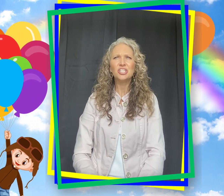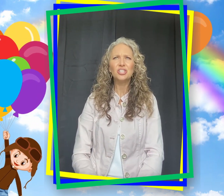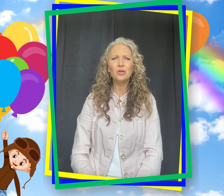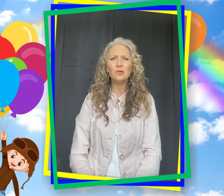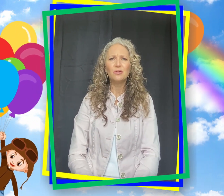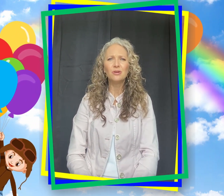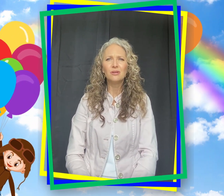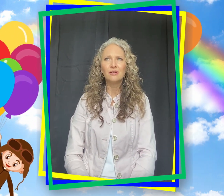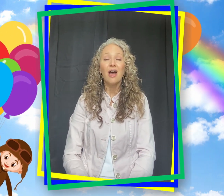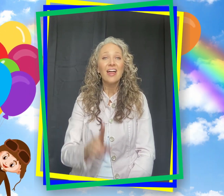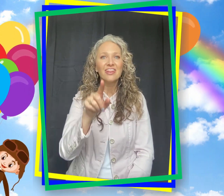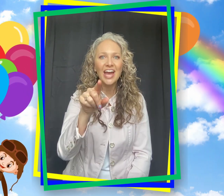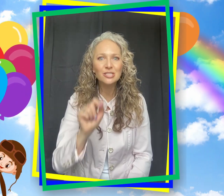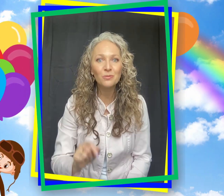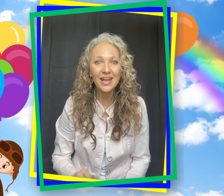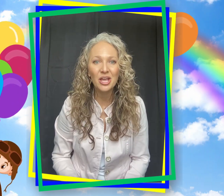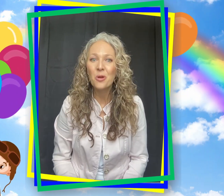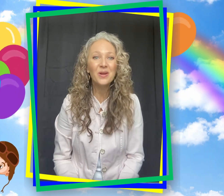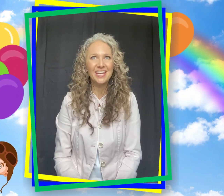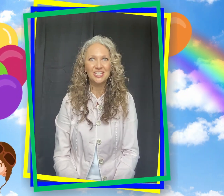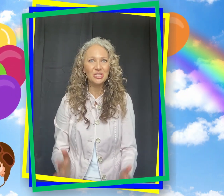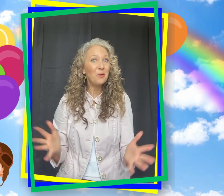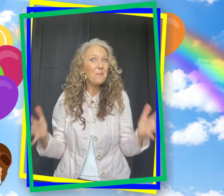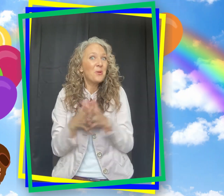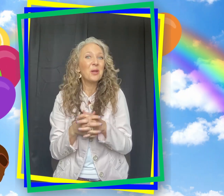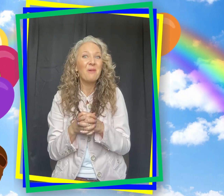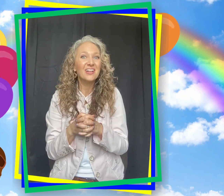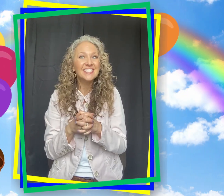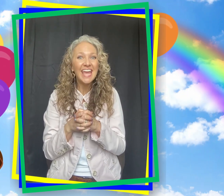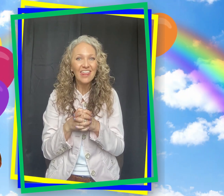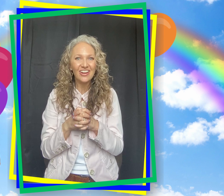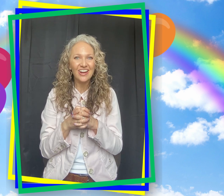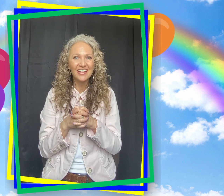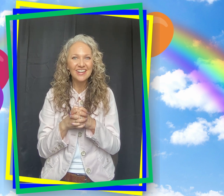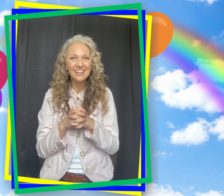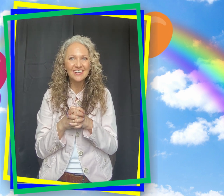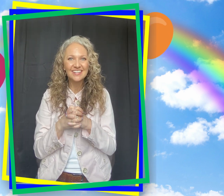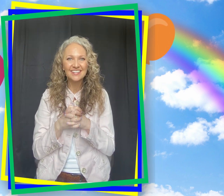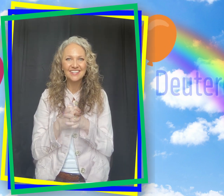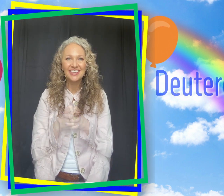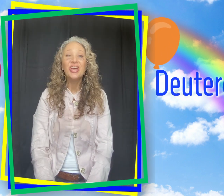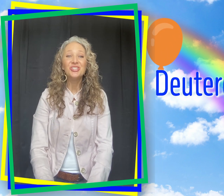we need to do? That's right. We need to put them all together.